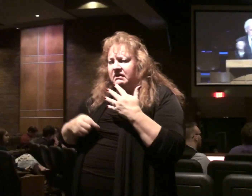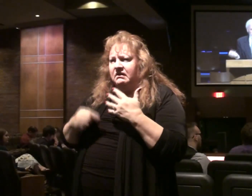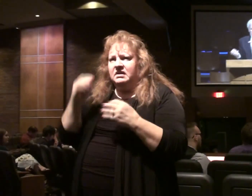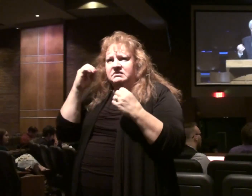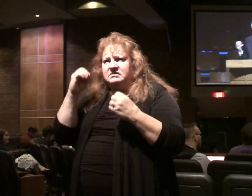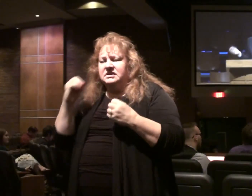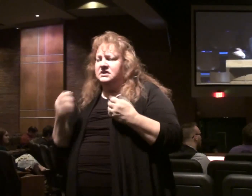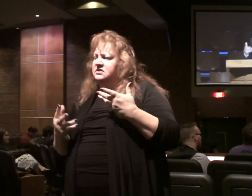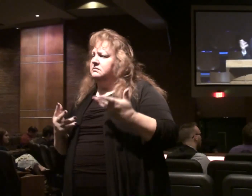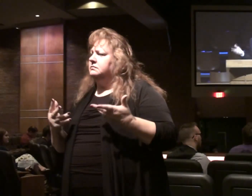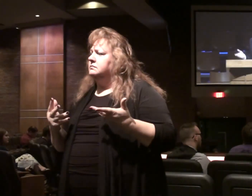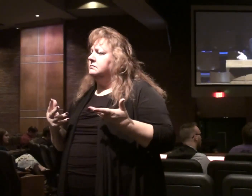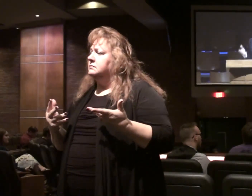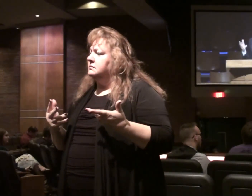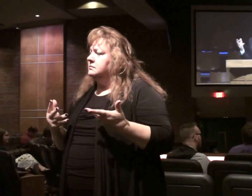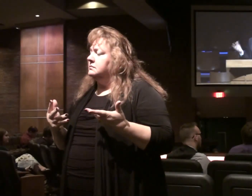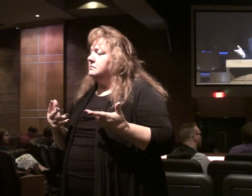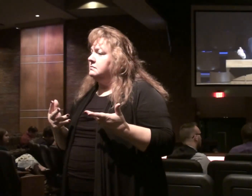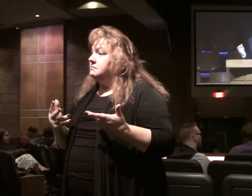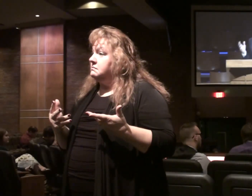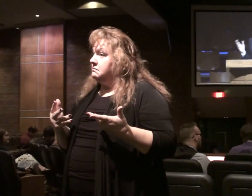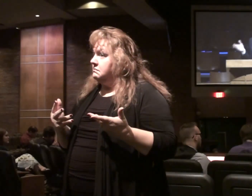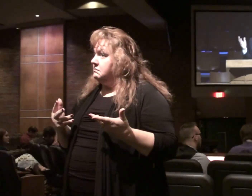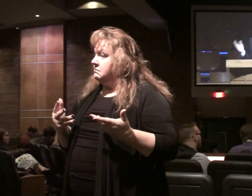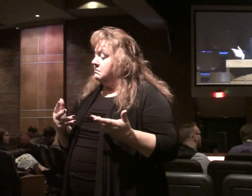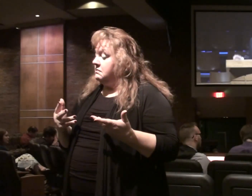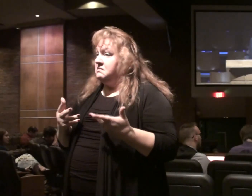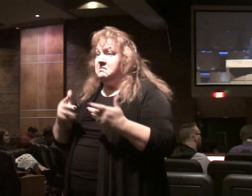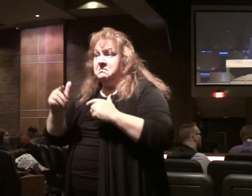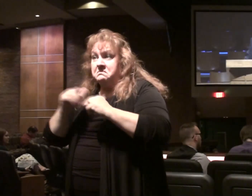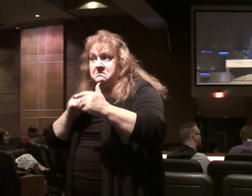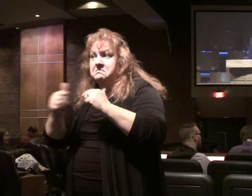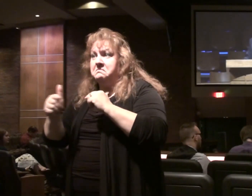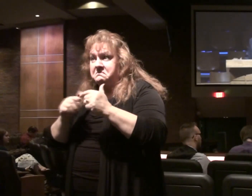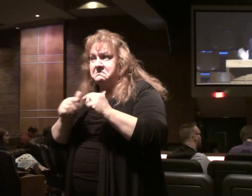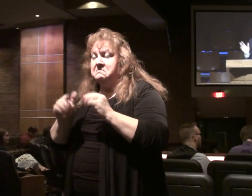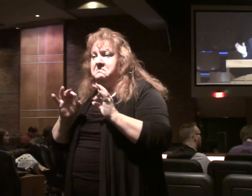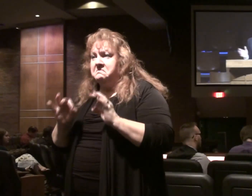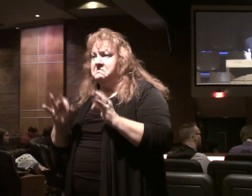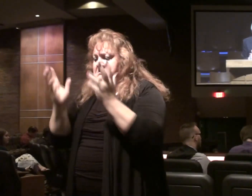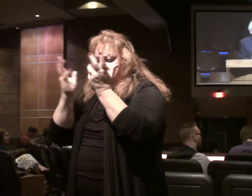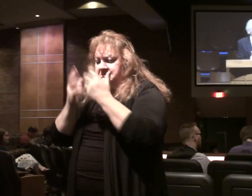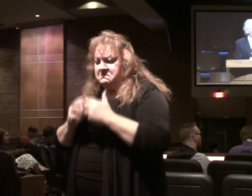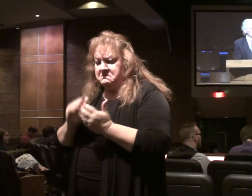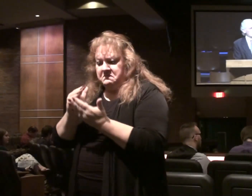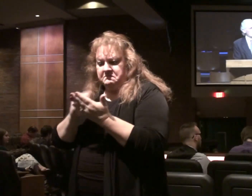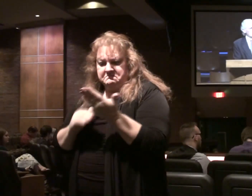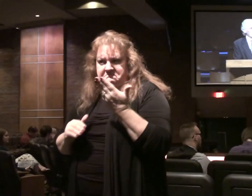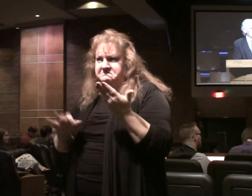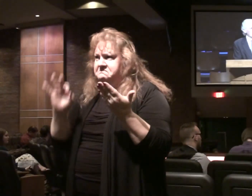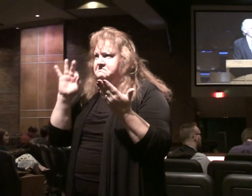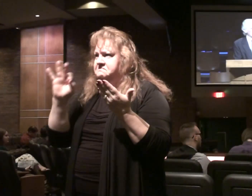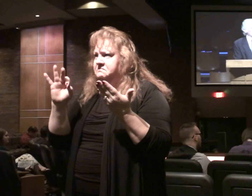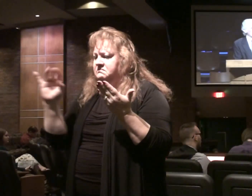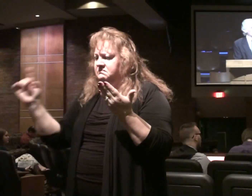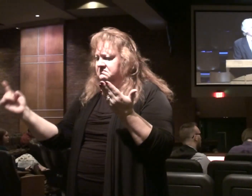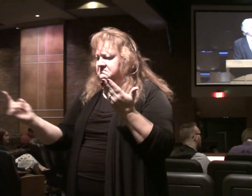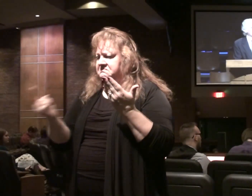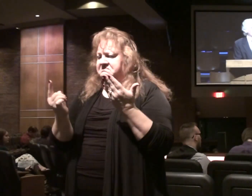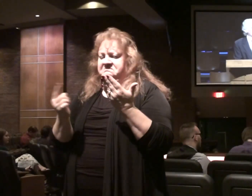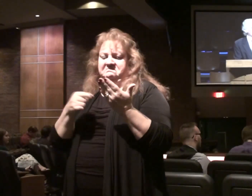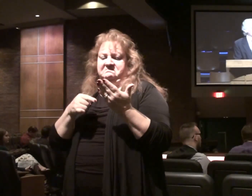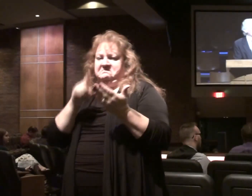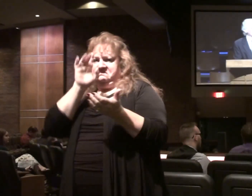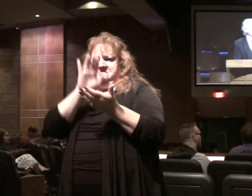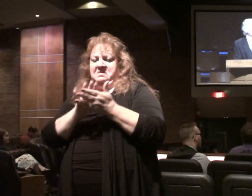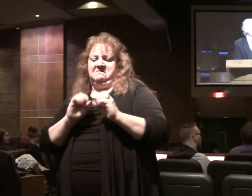was teaching on the doctrine of salvation. And we'd interact about it. He'd put together his lesson. Then he comes and I don't believe